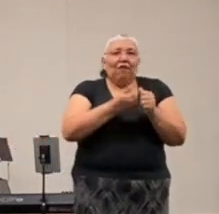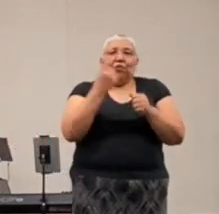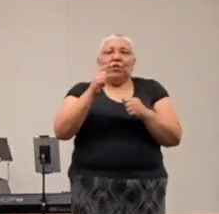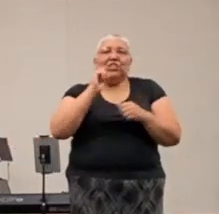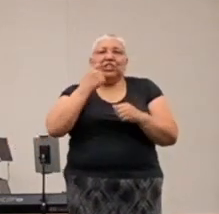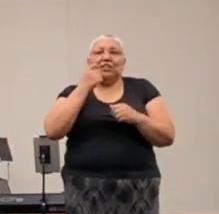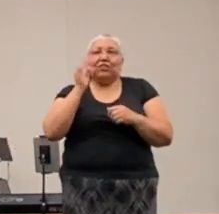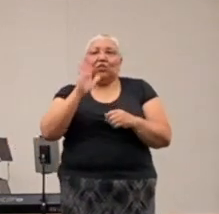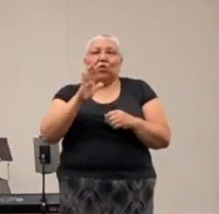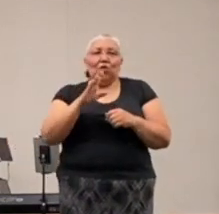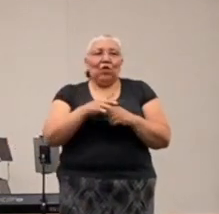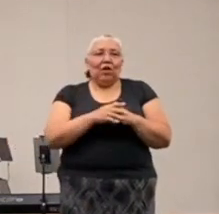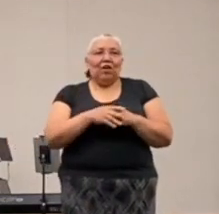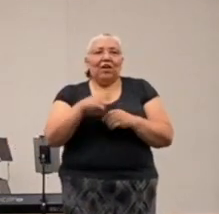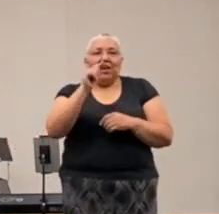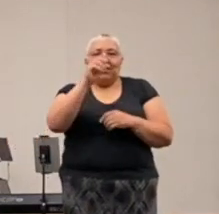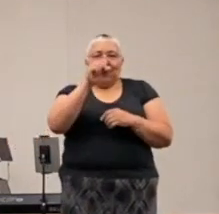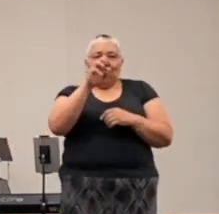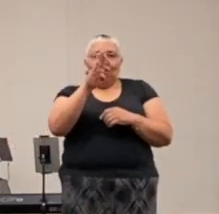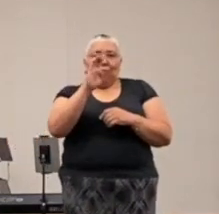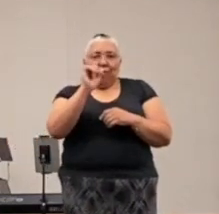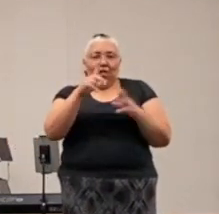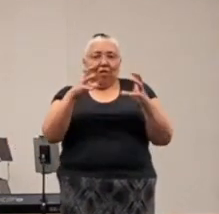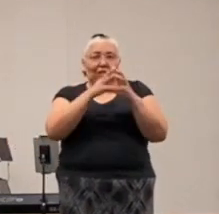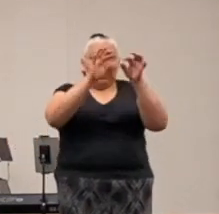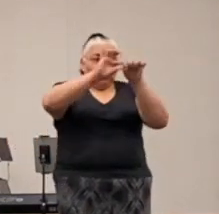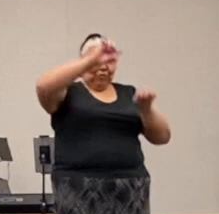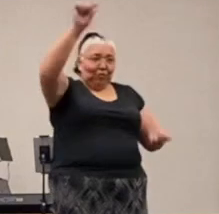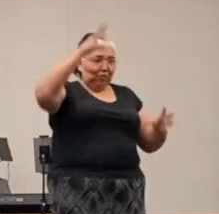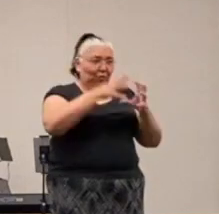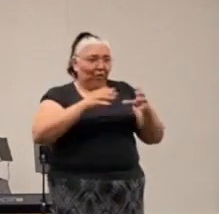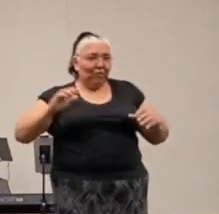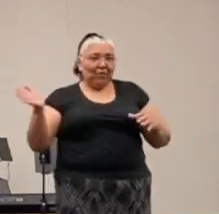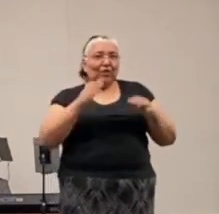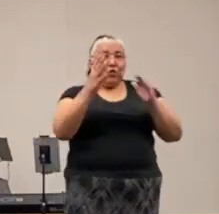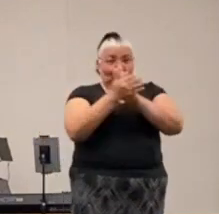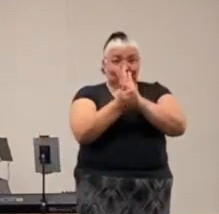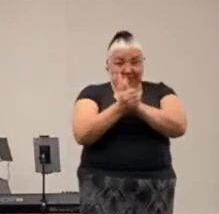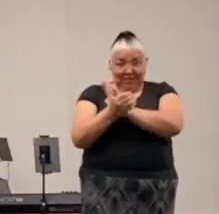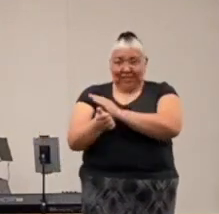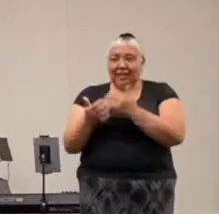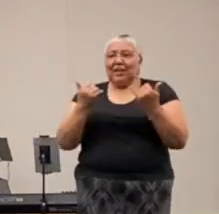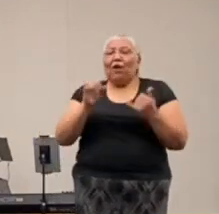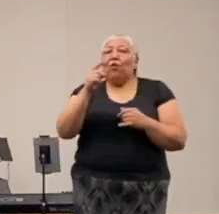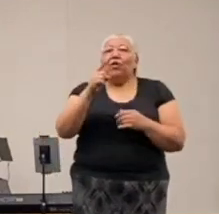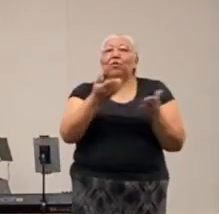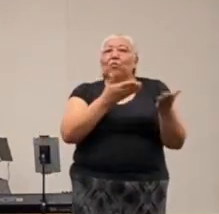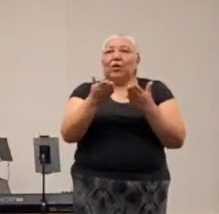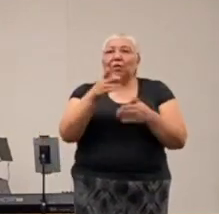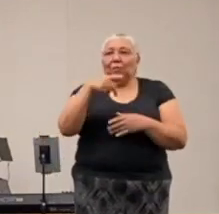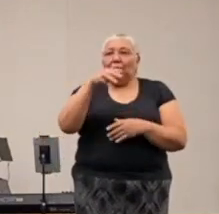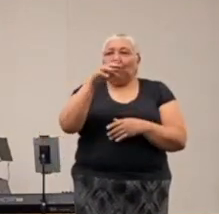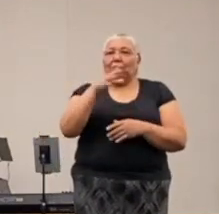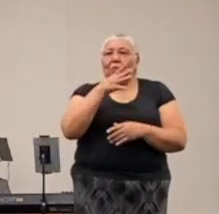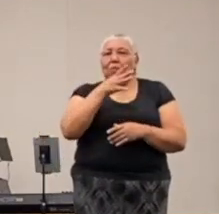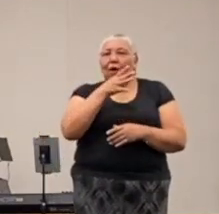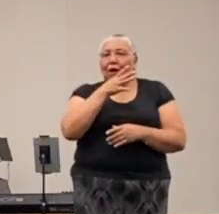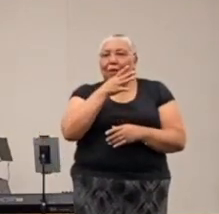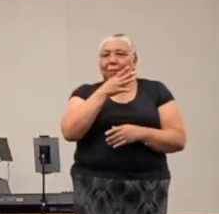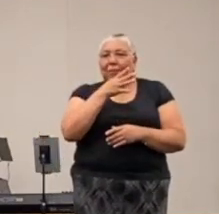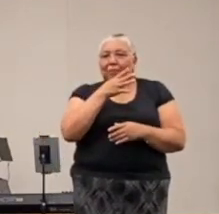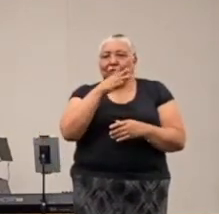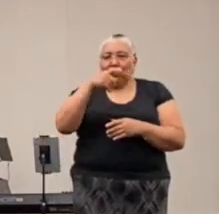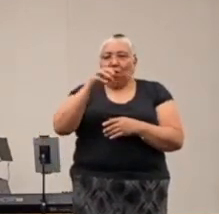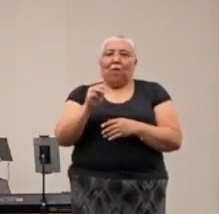your tetherball skills. Number 4. Not only did you take your mom to prom, but you had to pay her $20.